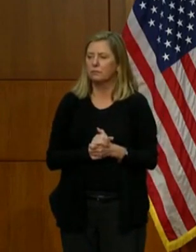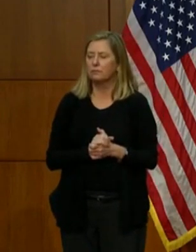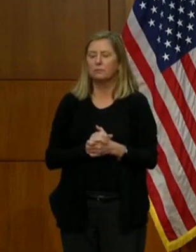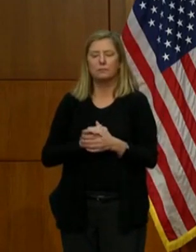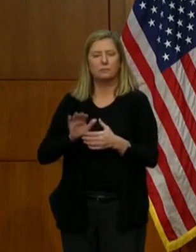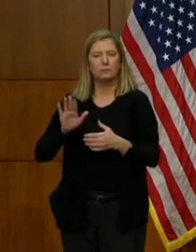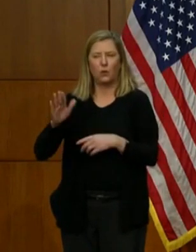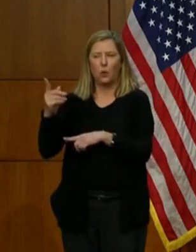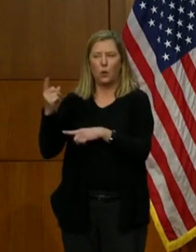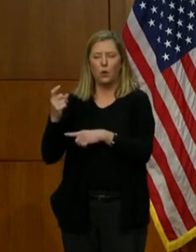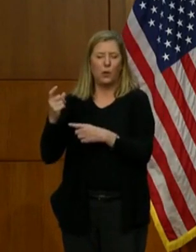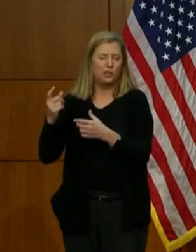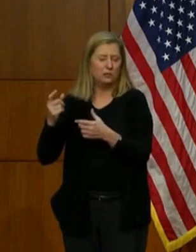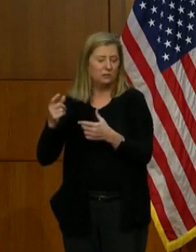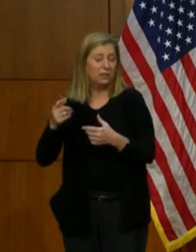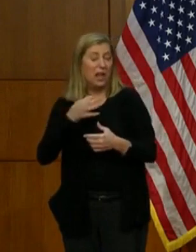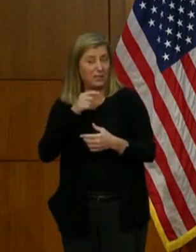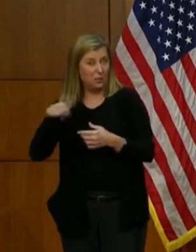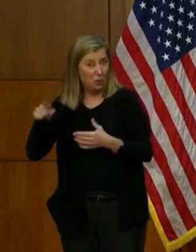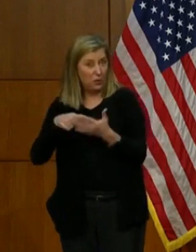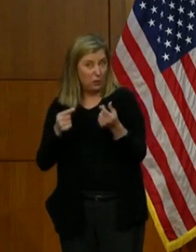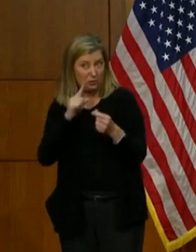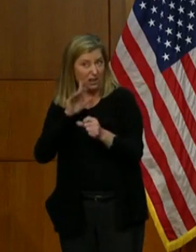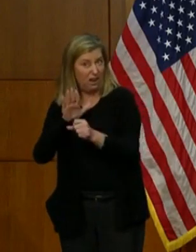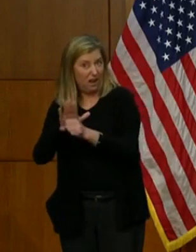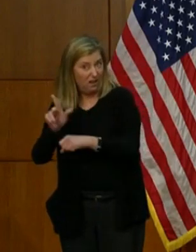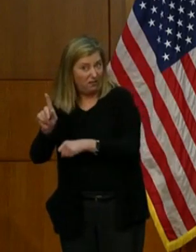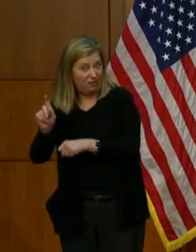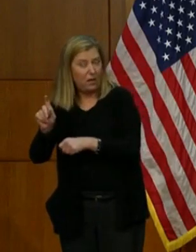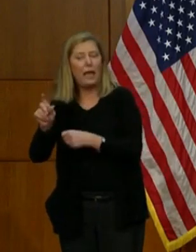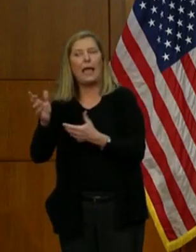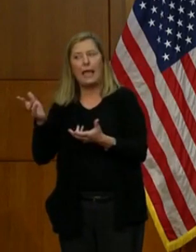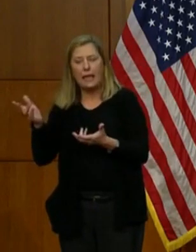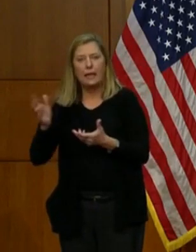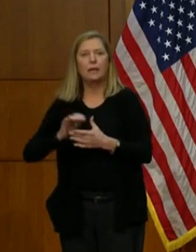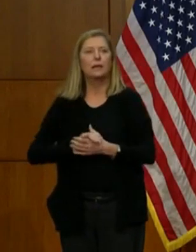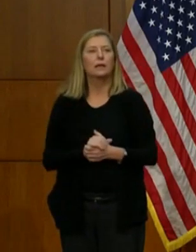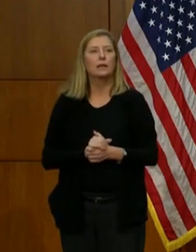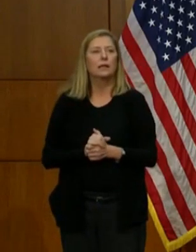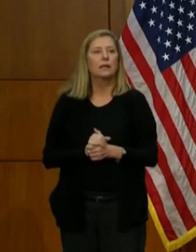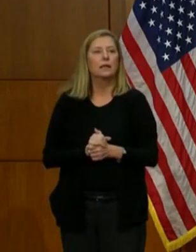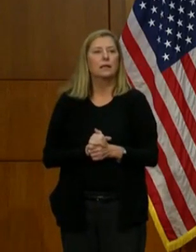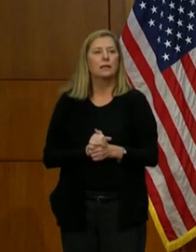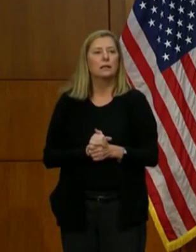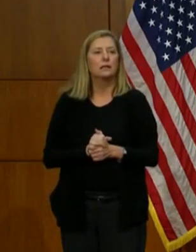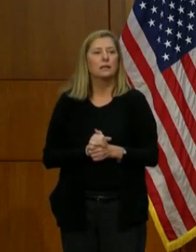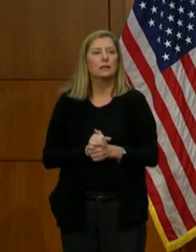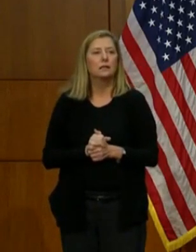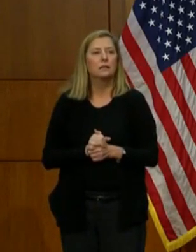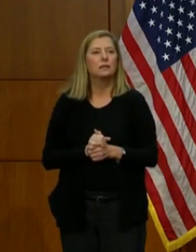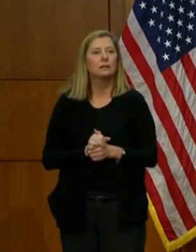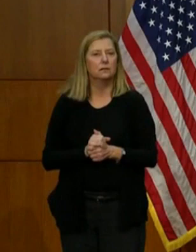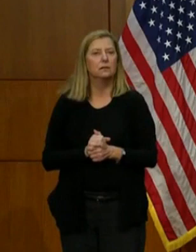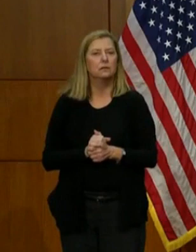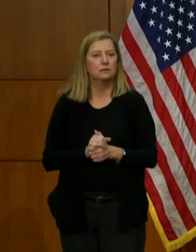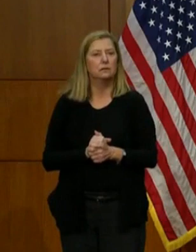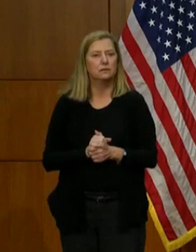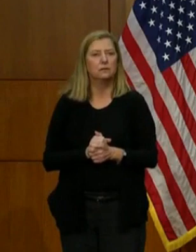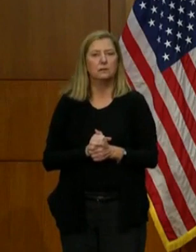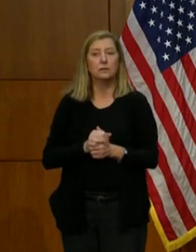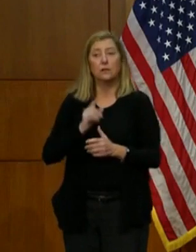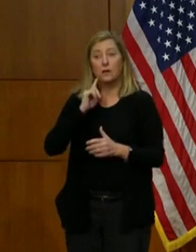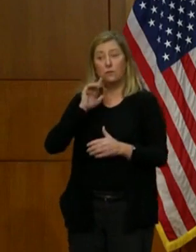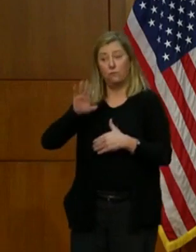ask, is what they're doing enough. In order to provide a world-class education to all of our